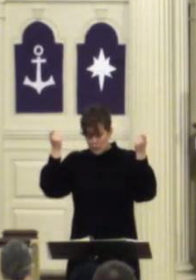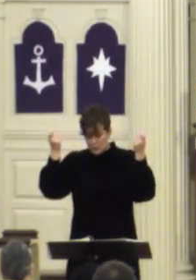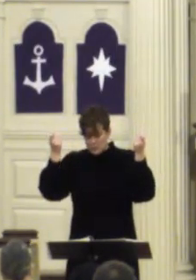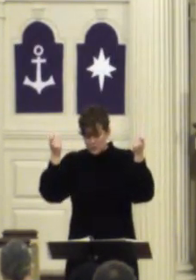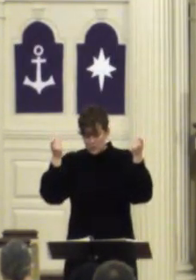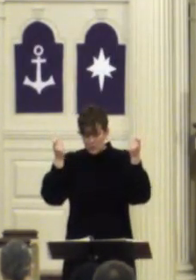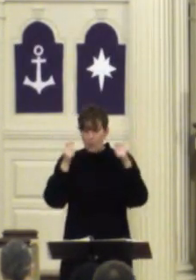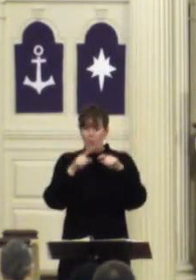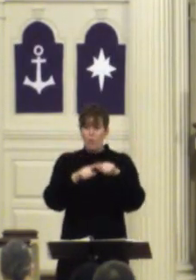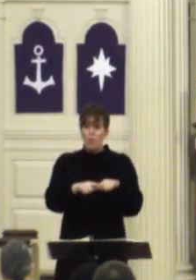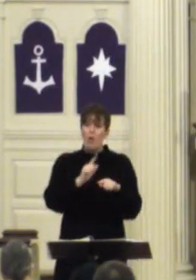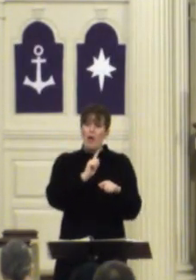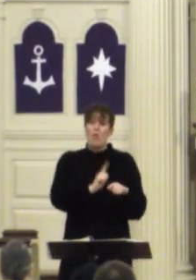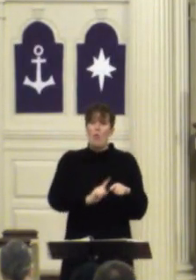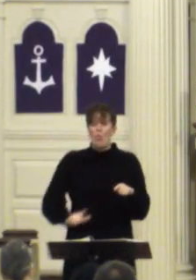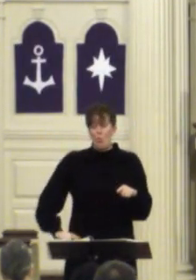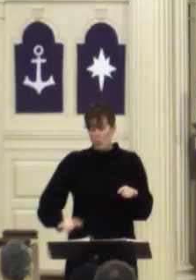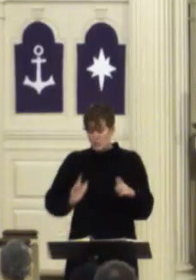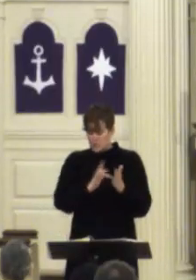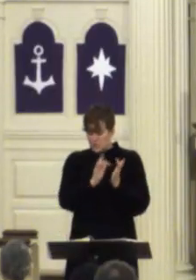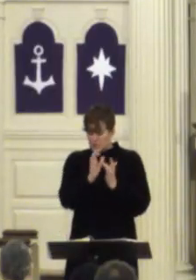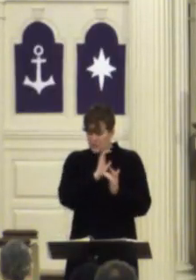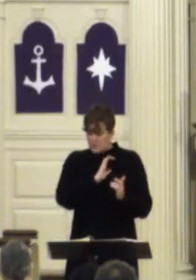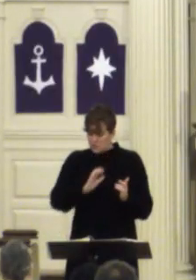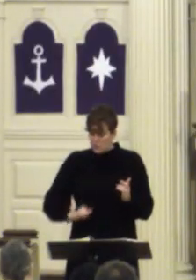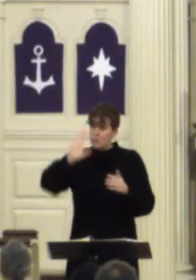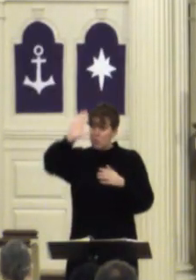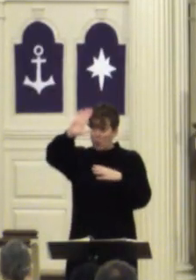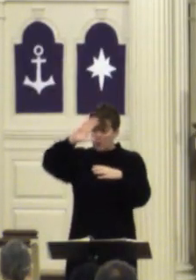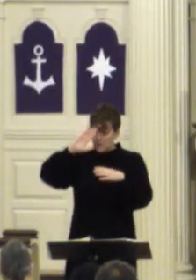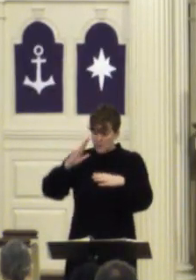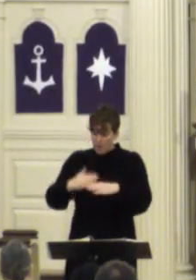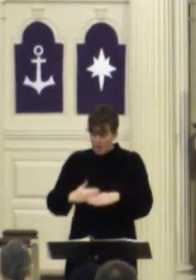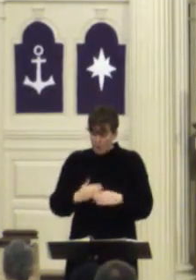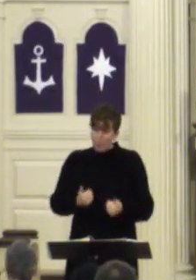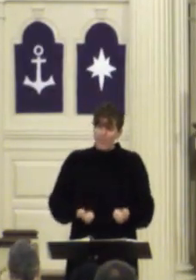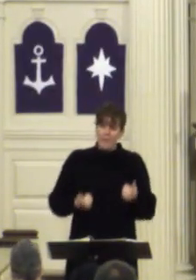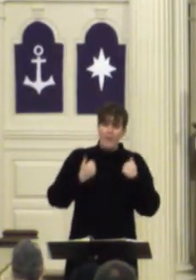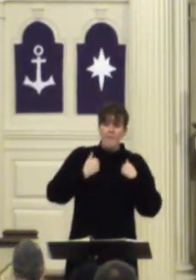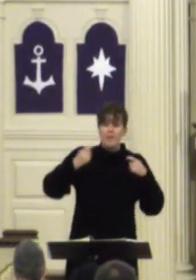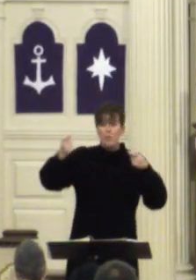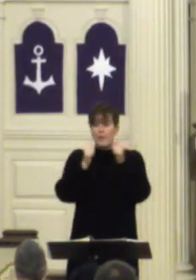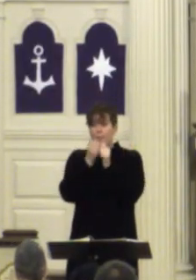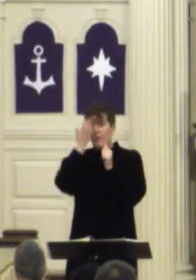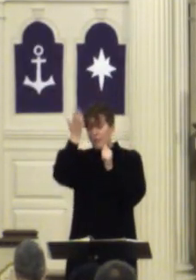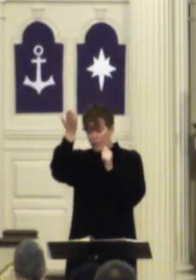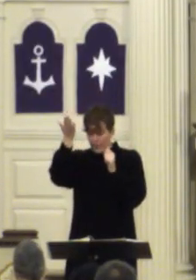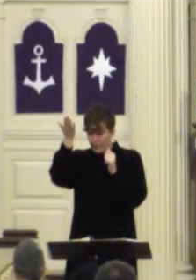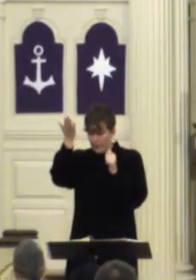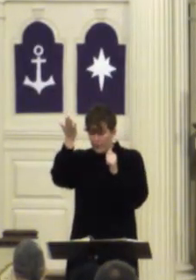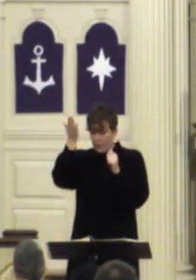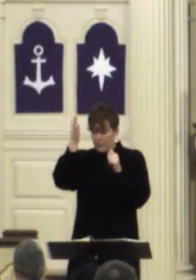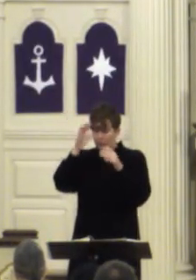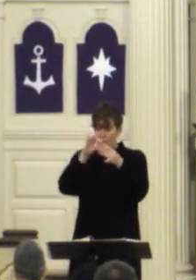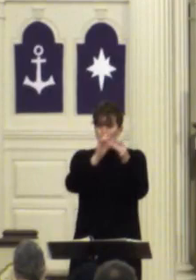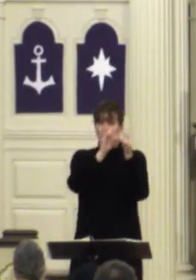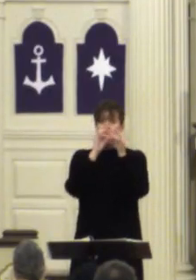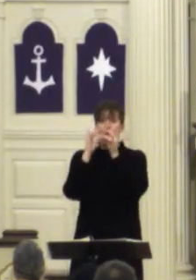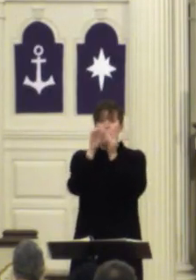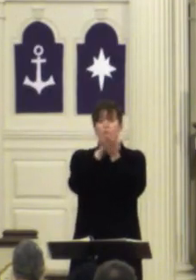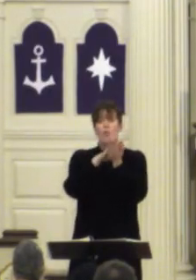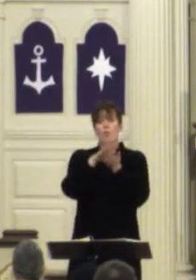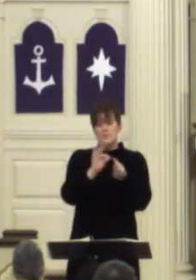Through our Lord Jesus Christ, your Son, who lives and reigns with you in the unity of the